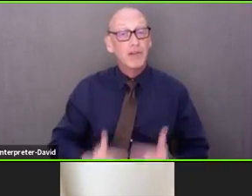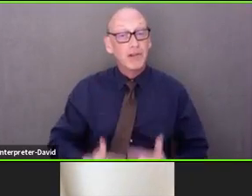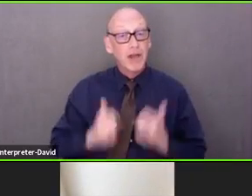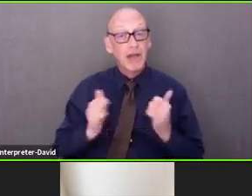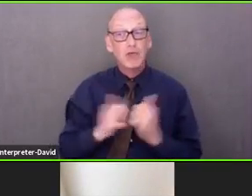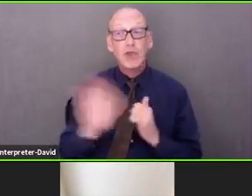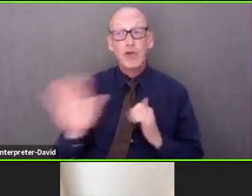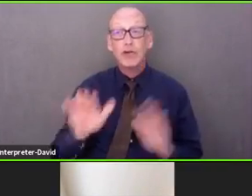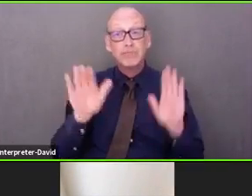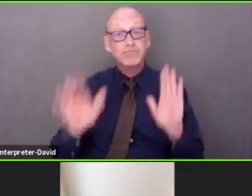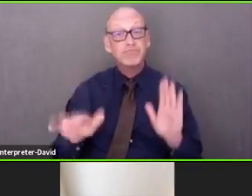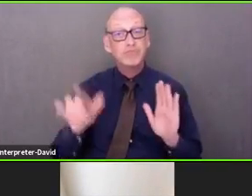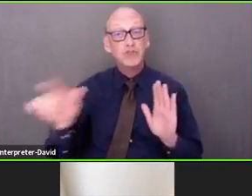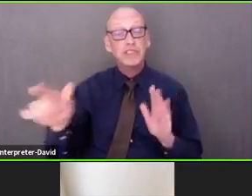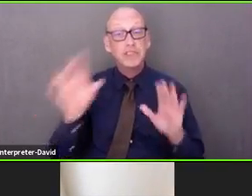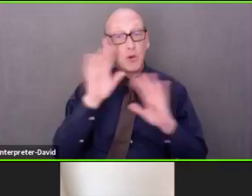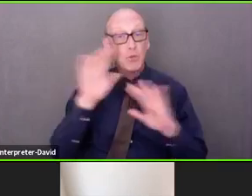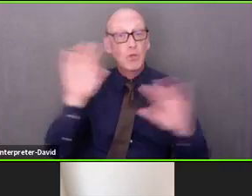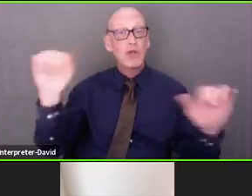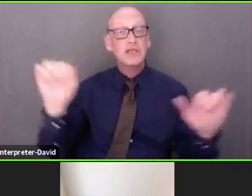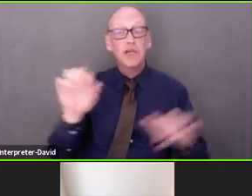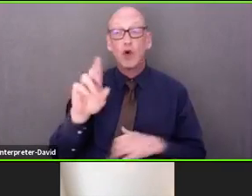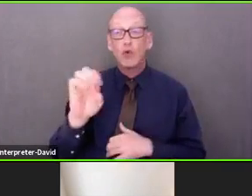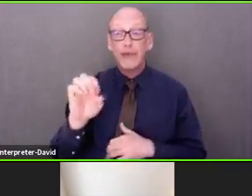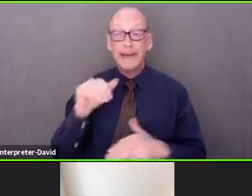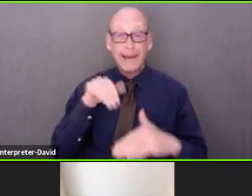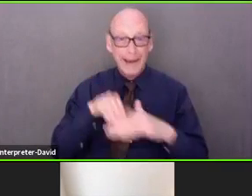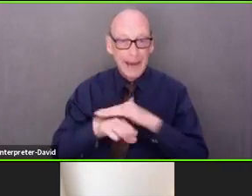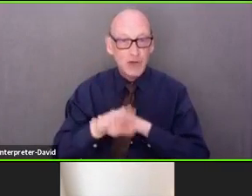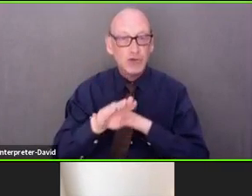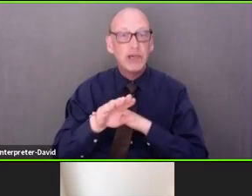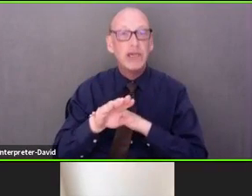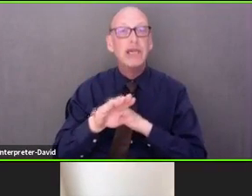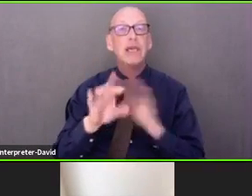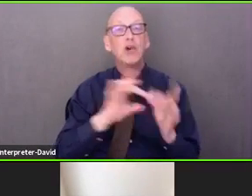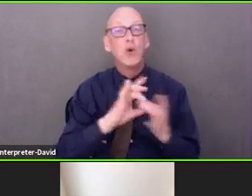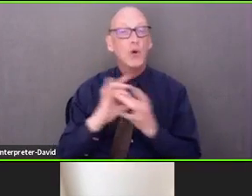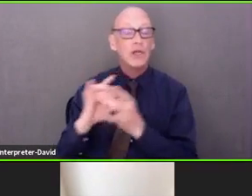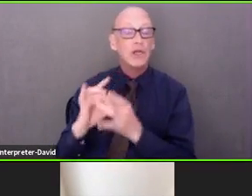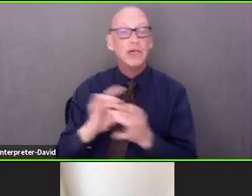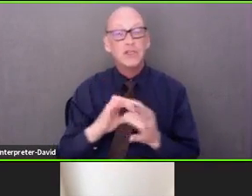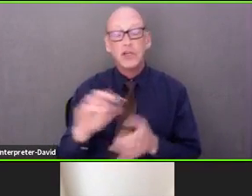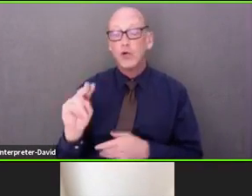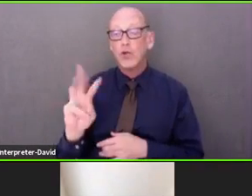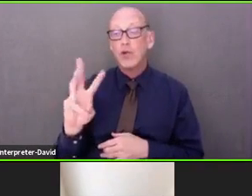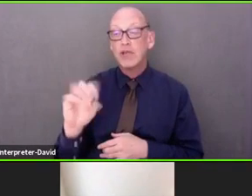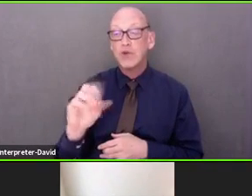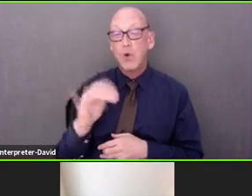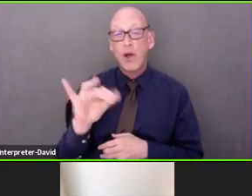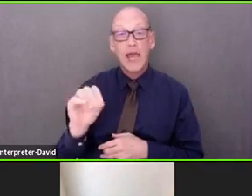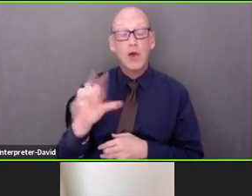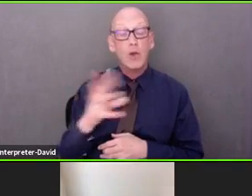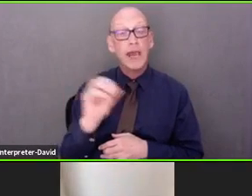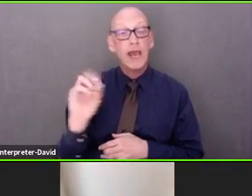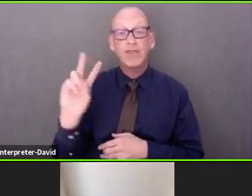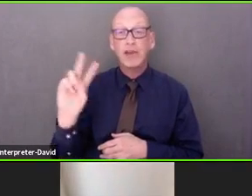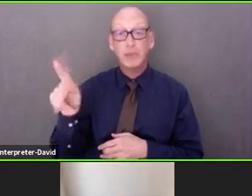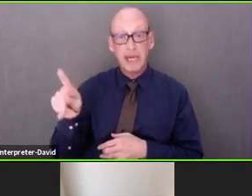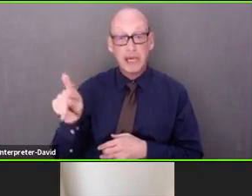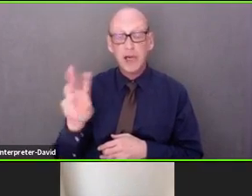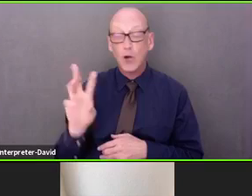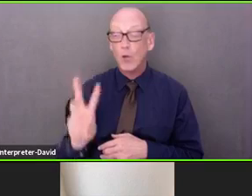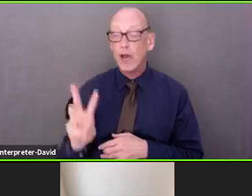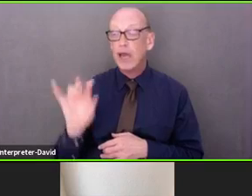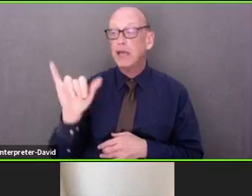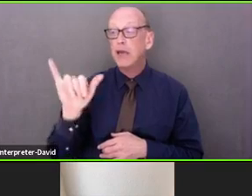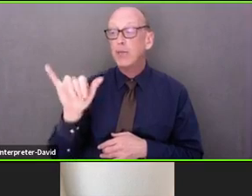Karen currently serves as the president of the Re-Entry Coalition of Northwest Ohio's Board of Directors and vice president of the